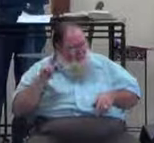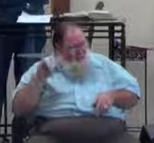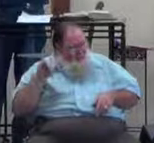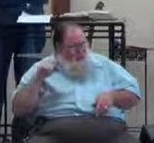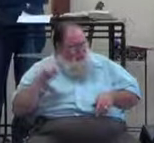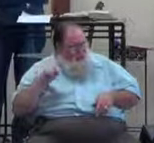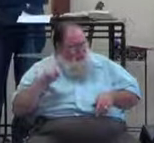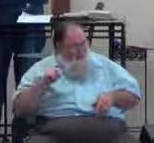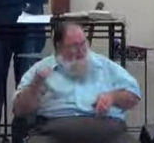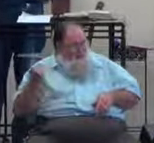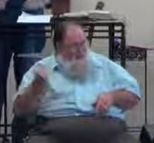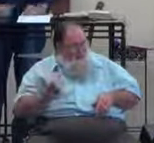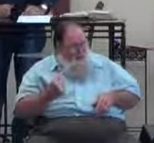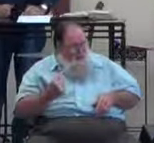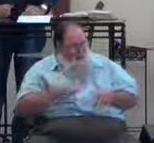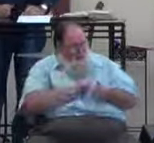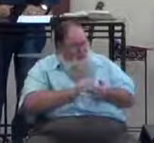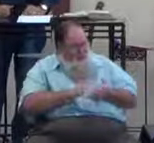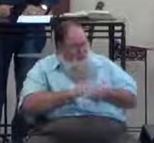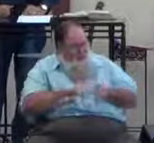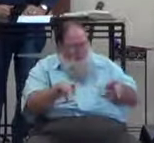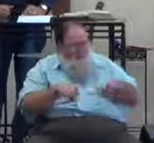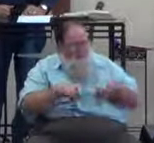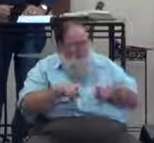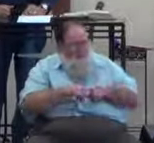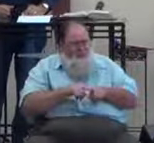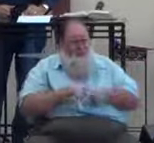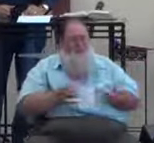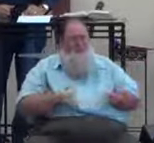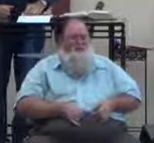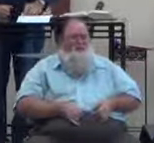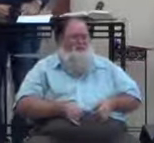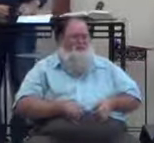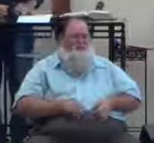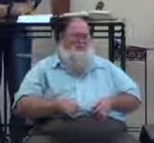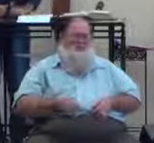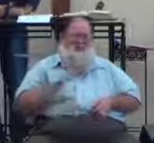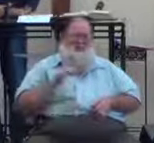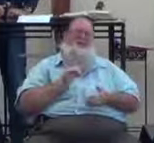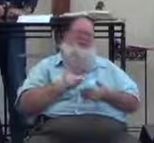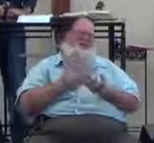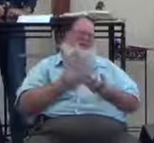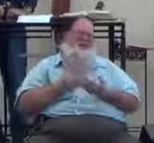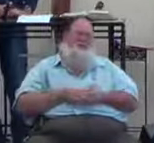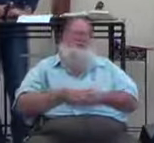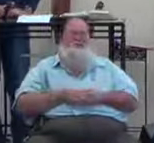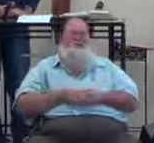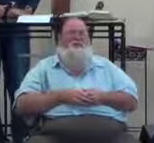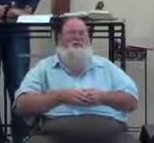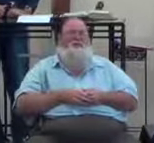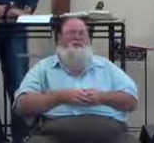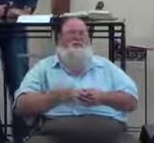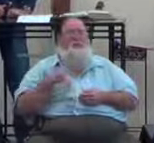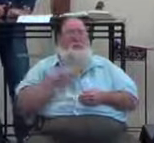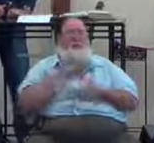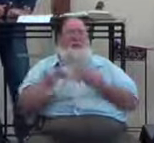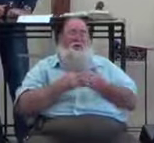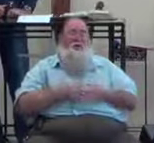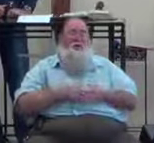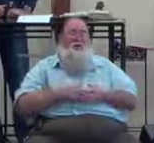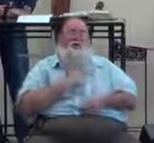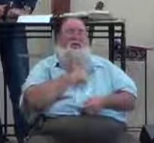and devastate this place like it did? Oh, he said, that's easy, Pastor Mike. He said, we all got